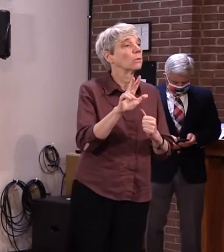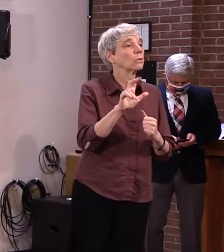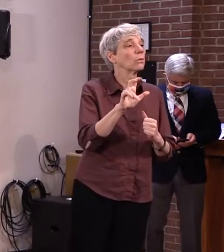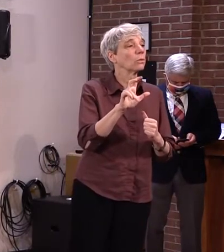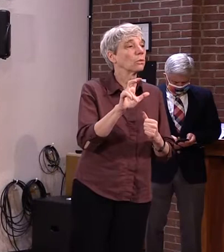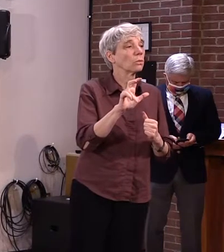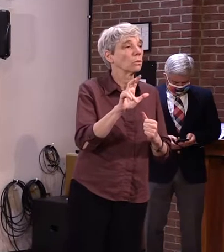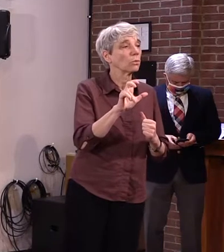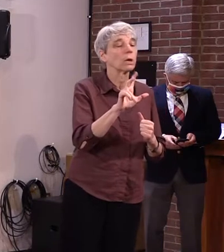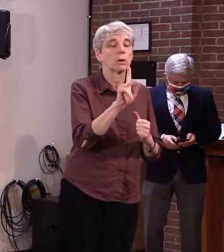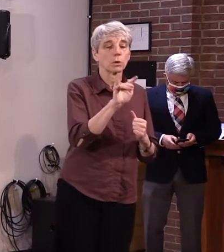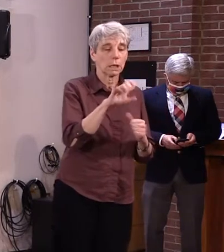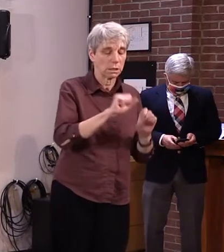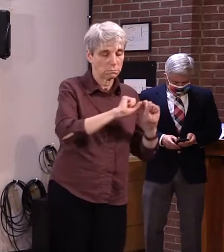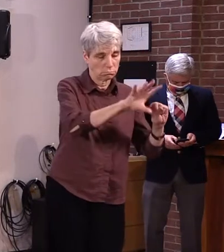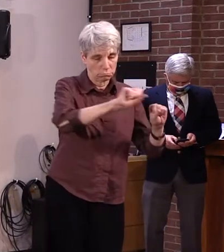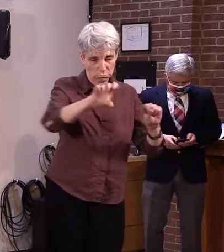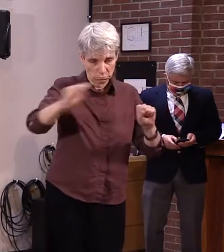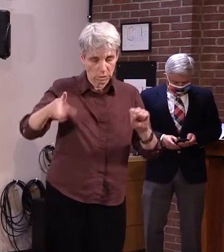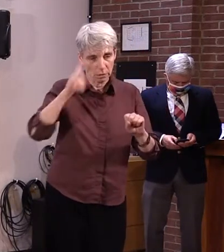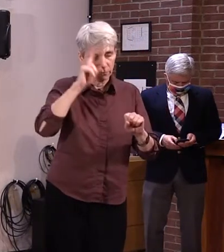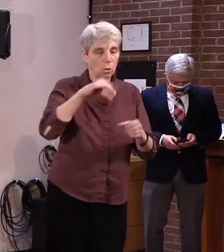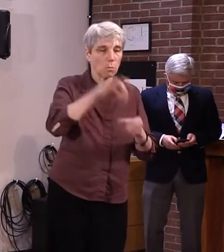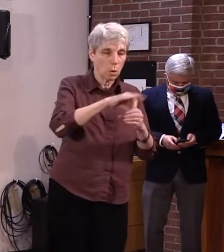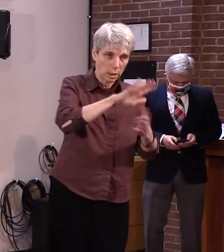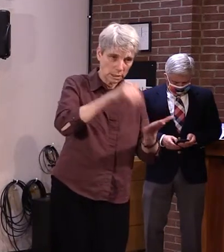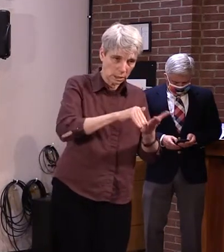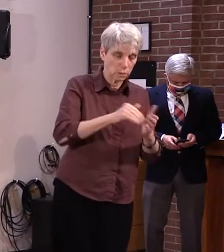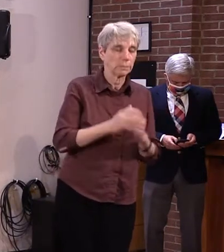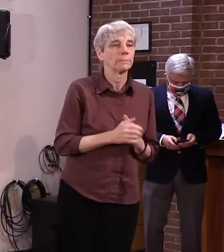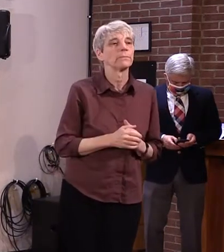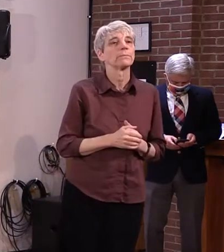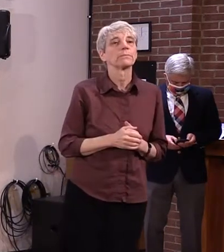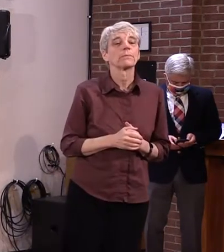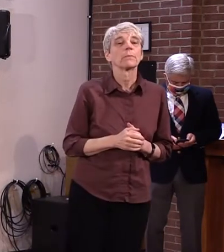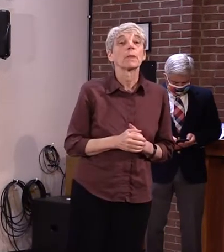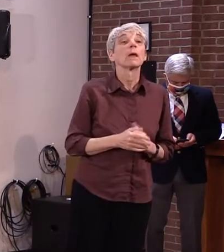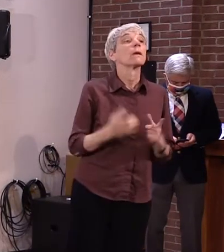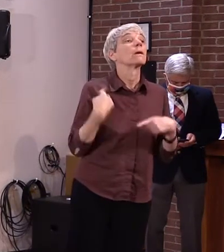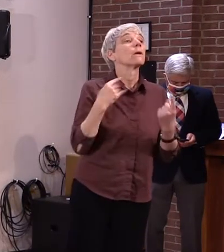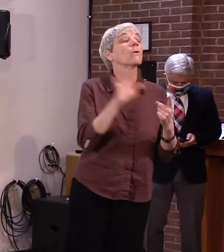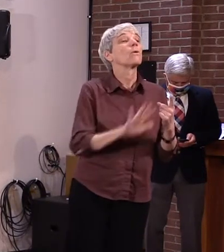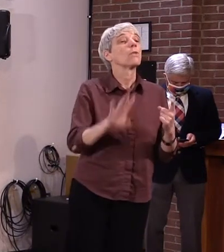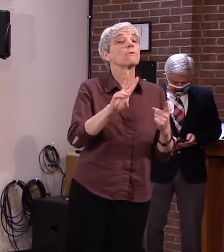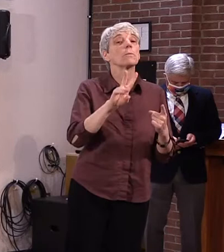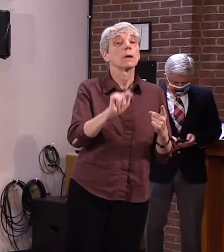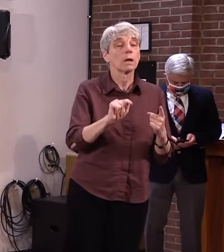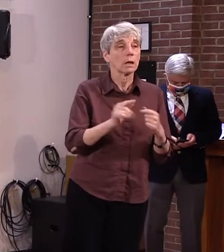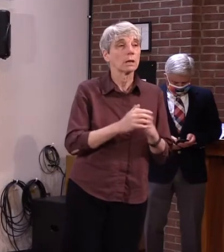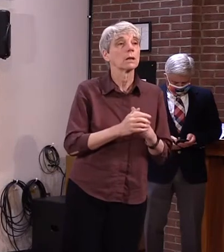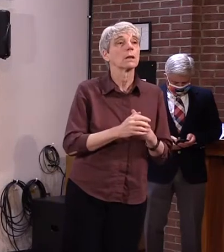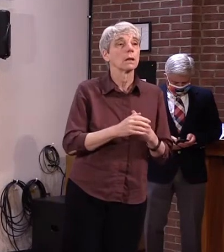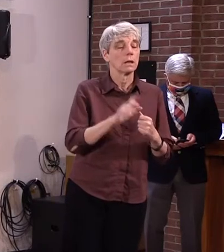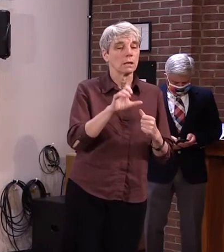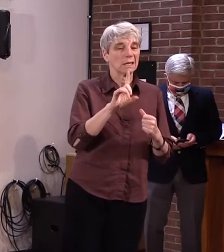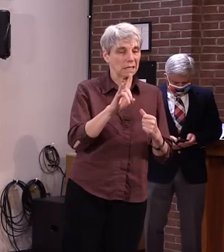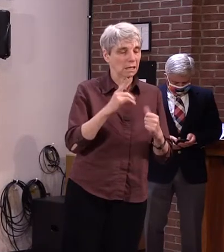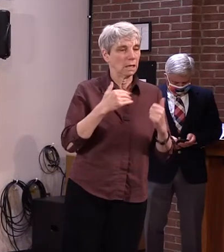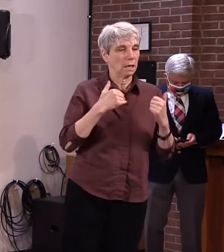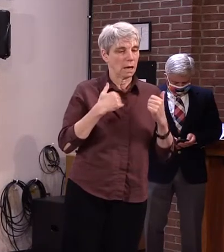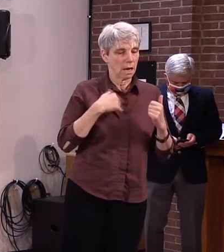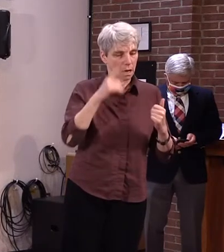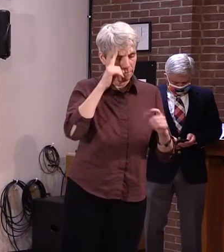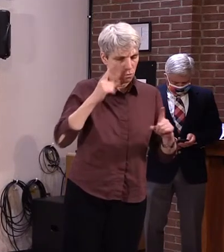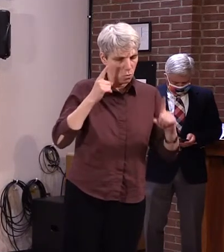42,000 items to support their ongoing operations. Statewide, there was an operation to distribute cloth face coverings